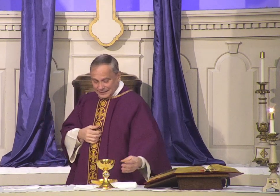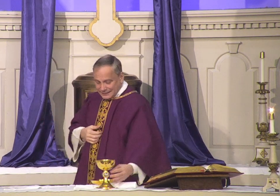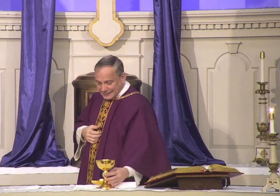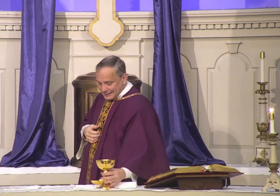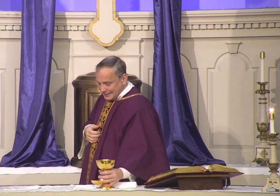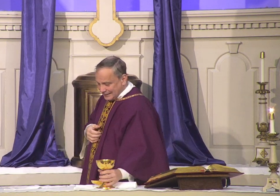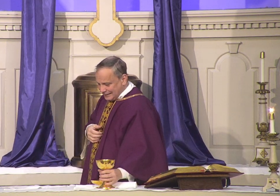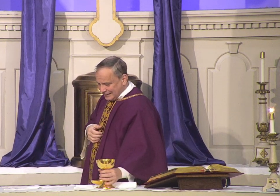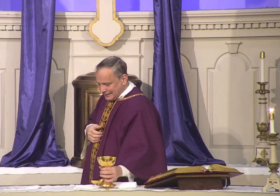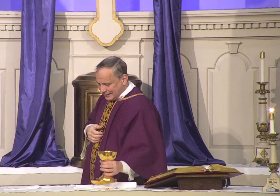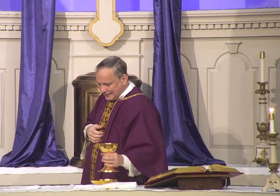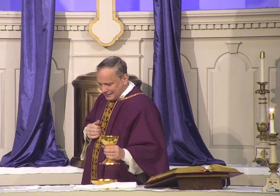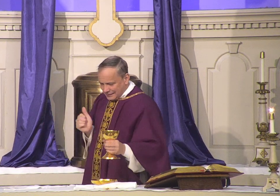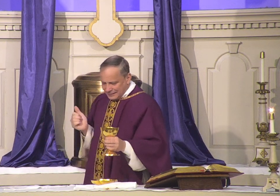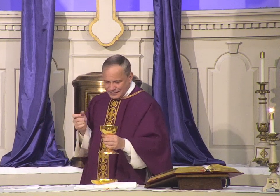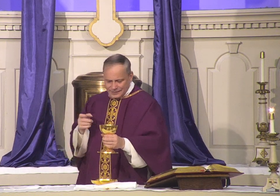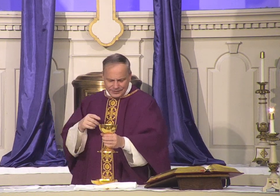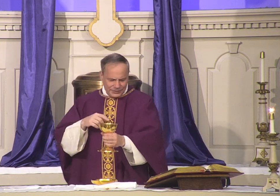saying,